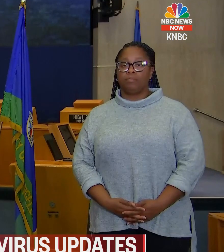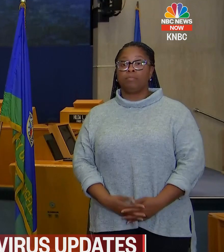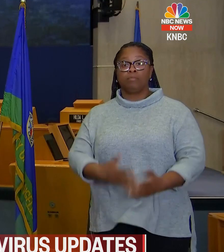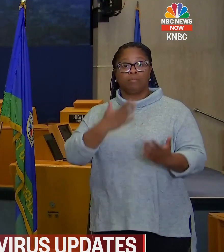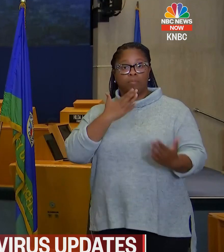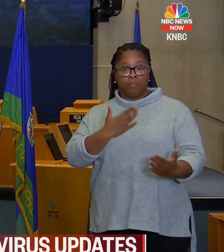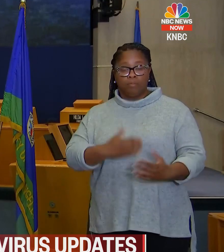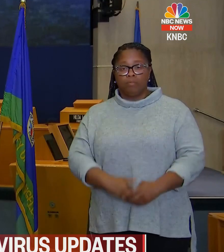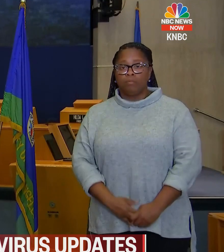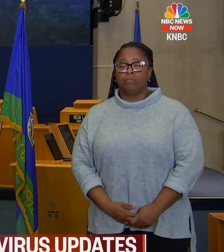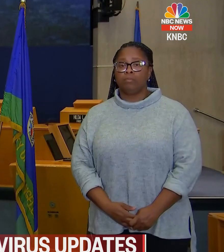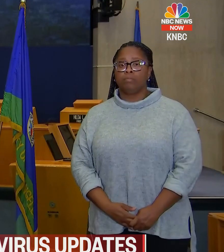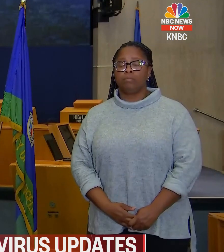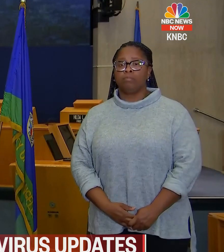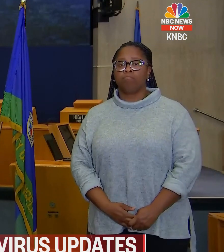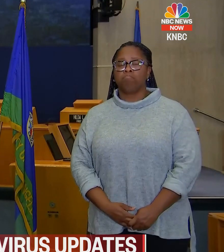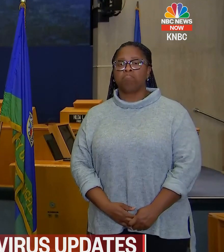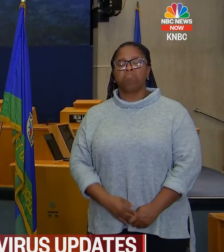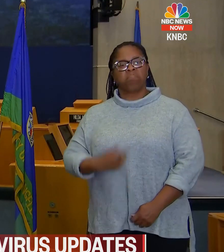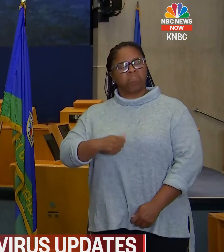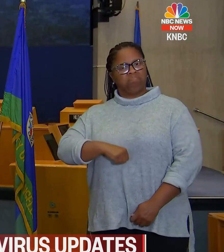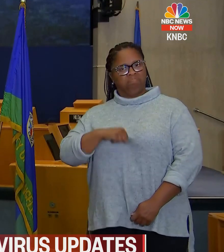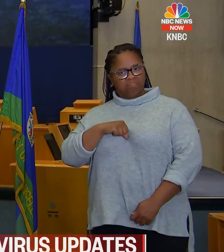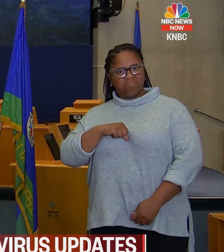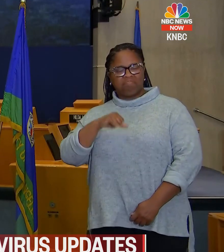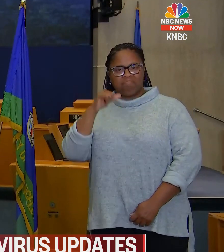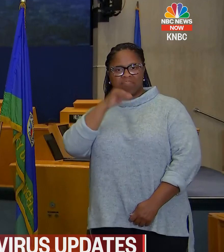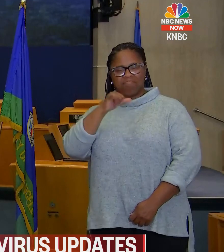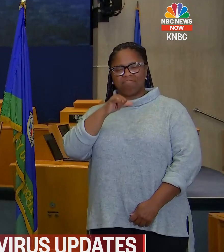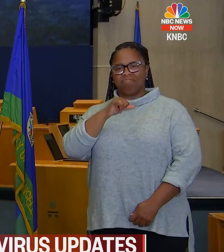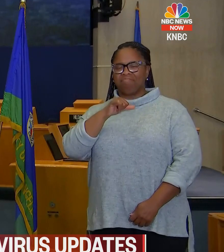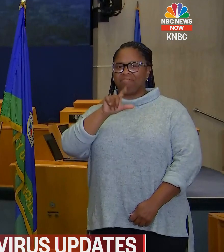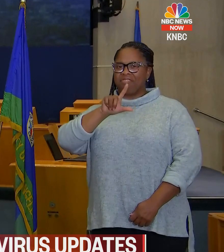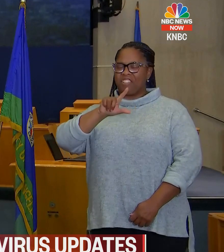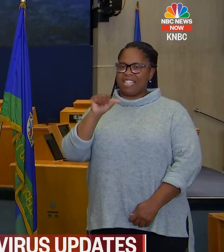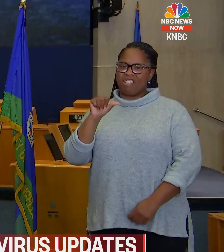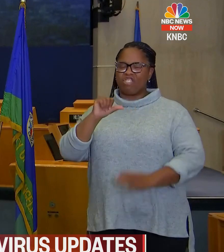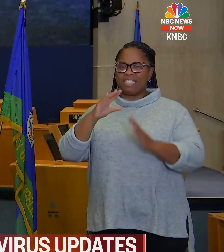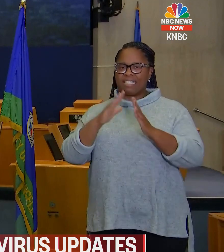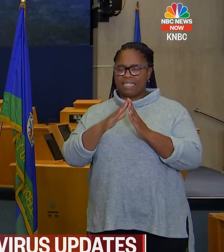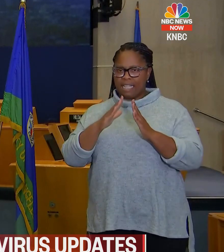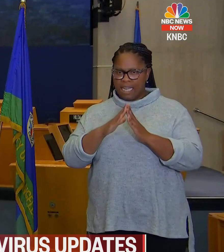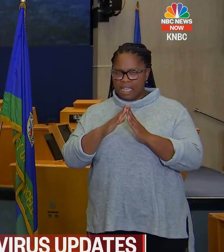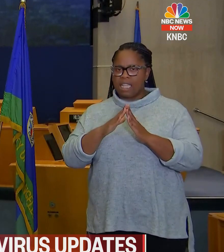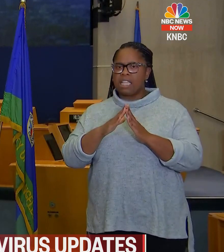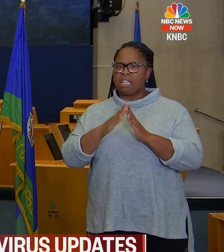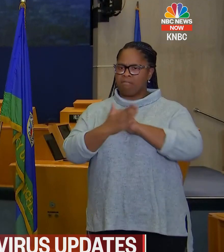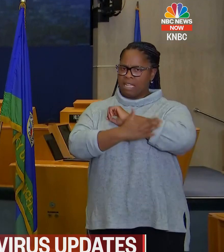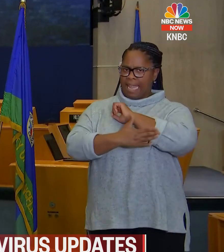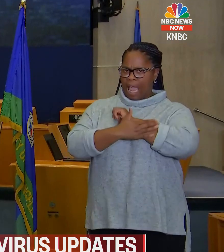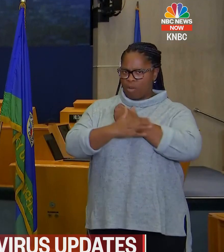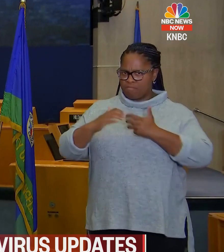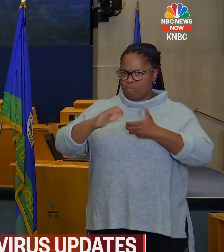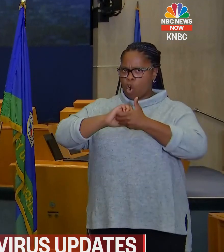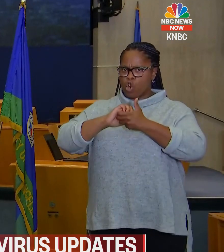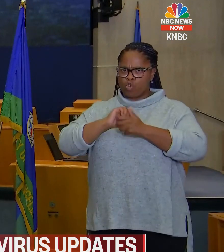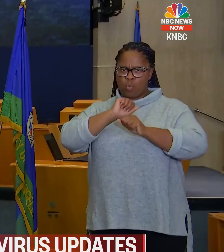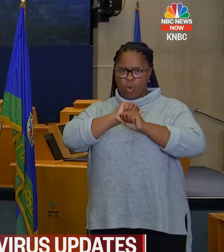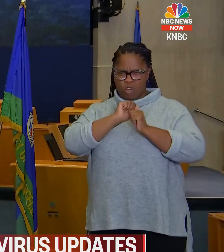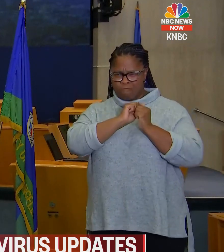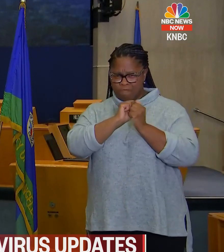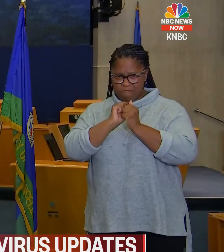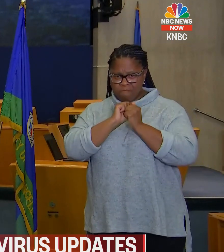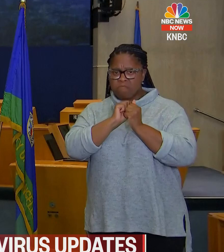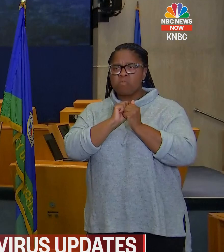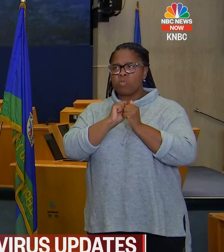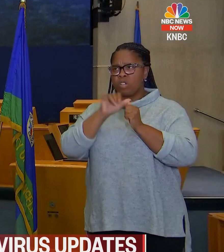Thank you. I'm very proud to see the Los Angeles City and the county partners work hand in hand to secure